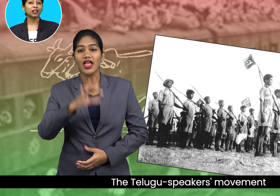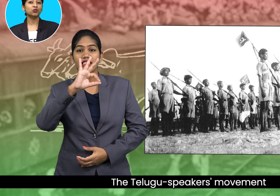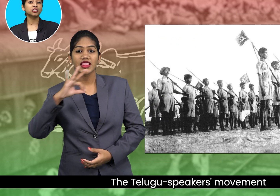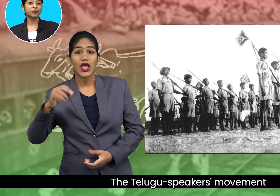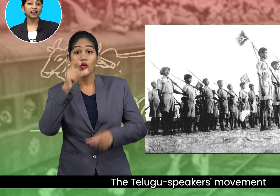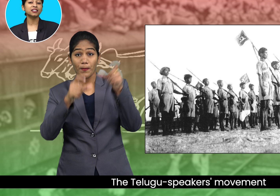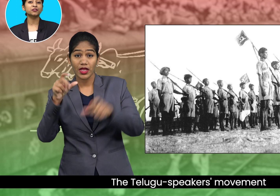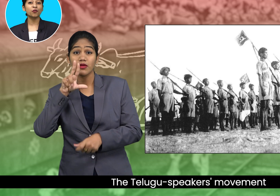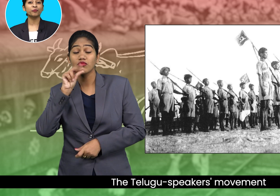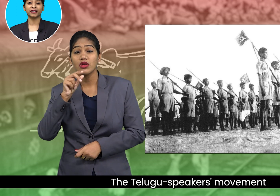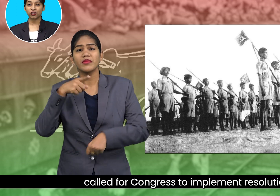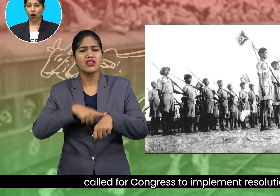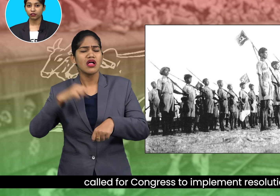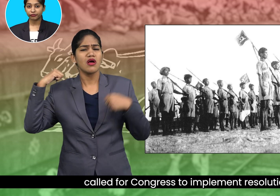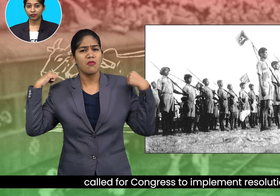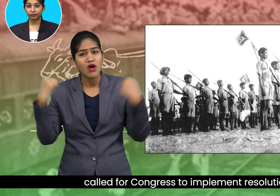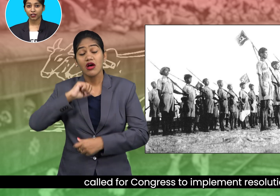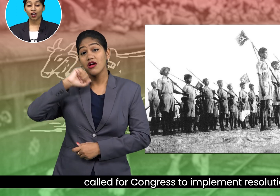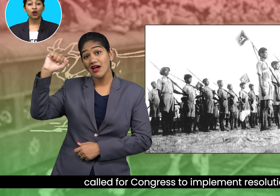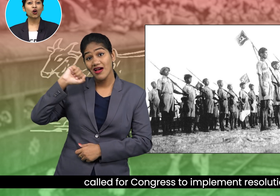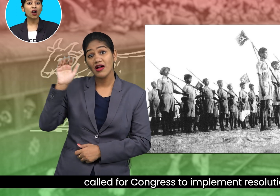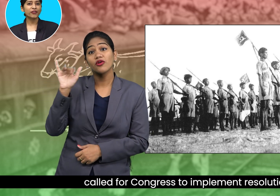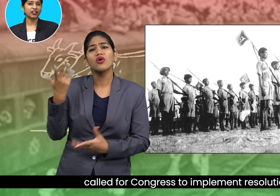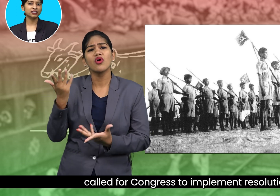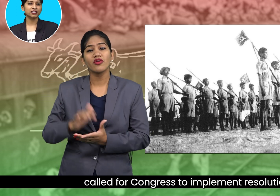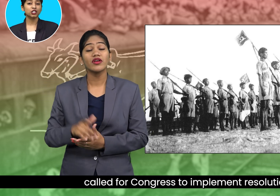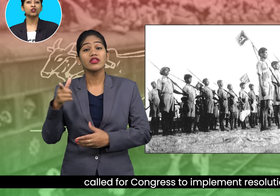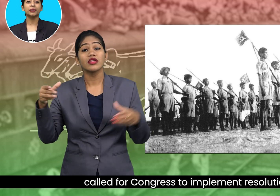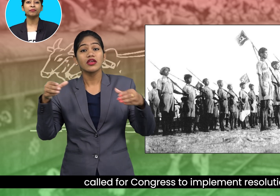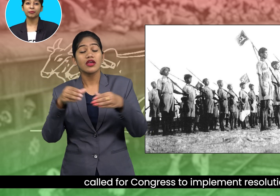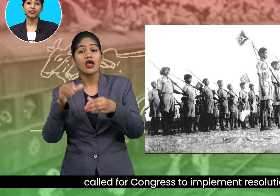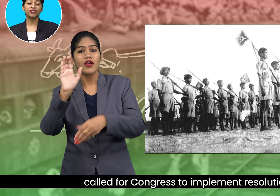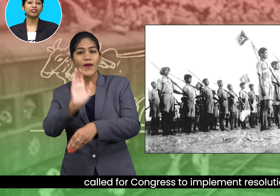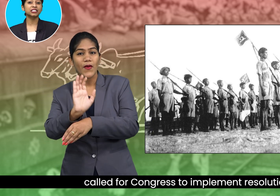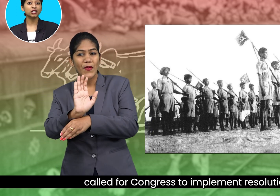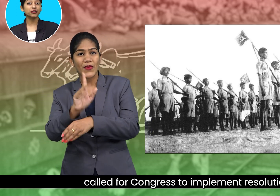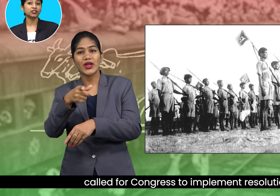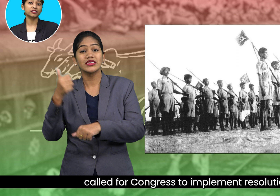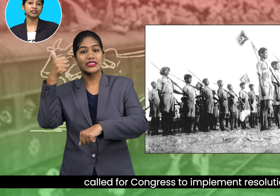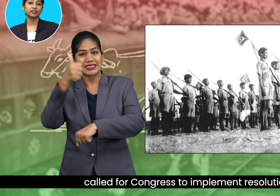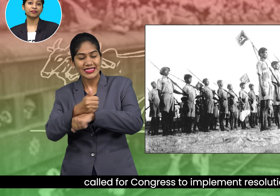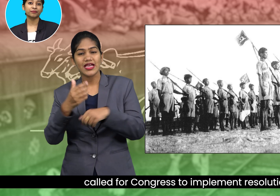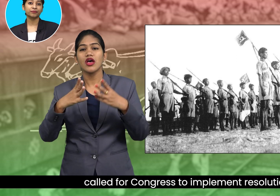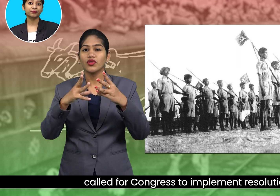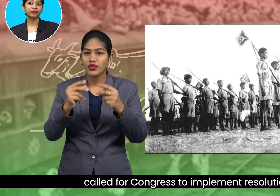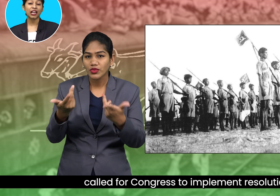The Telugu speakers movement called for Congress to implement